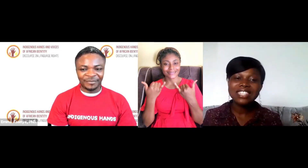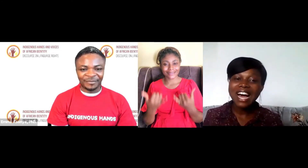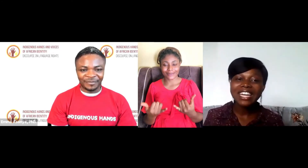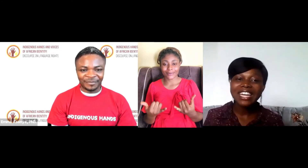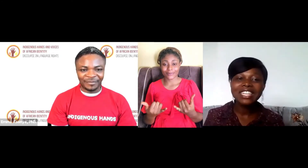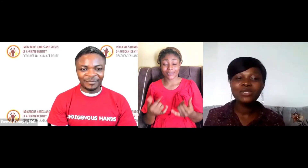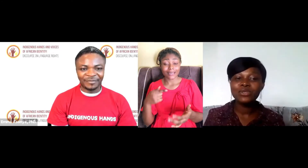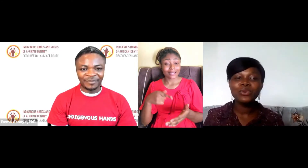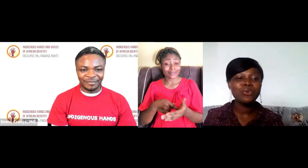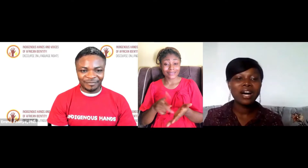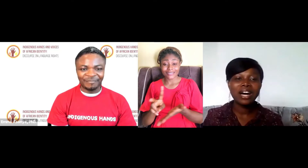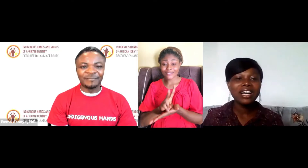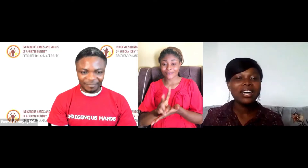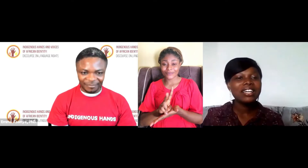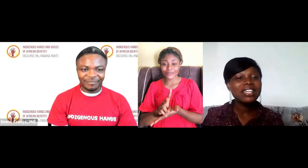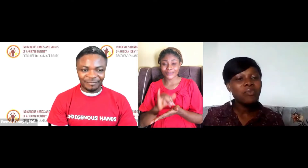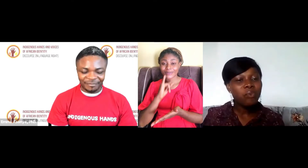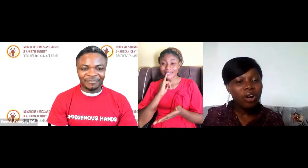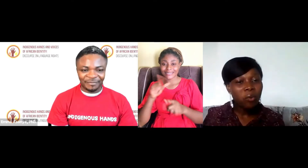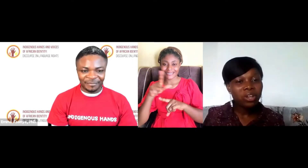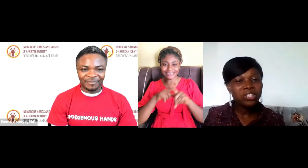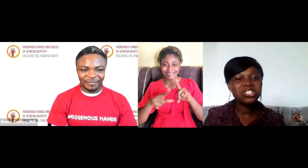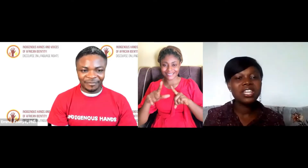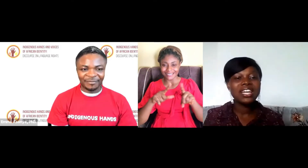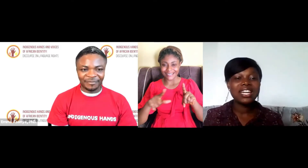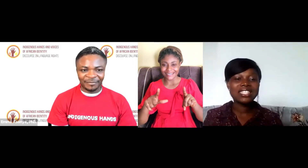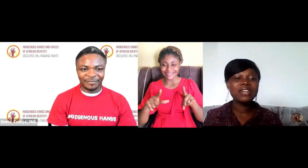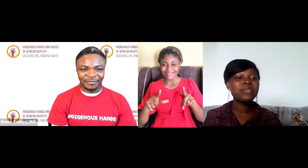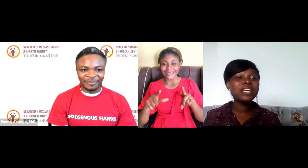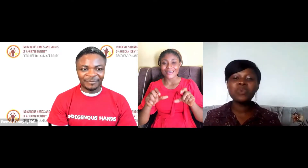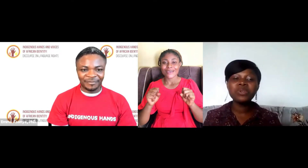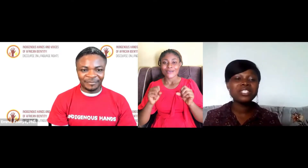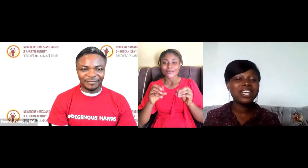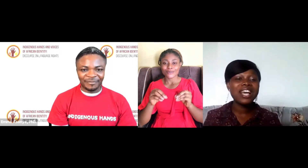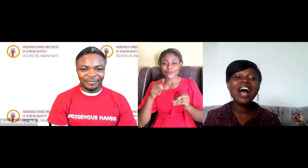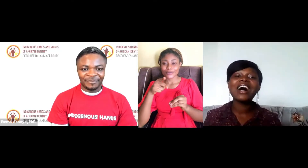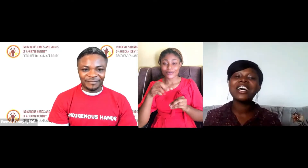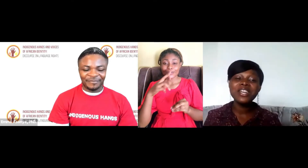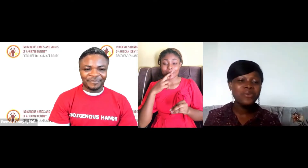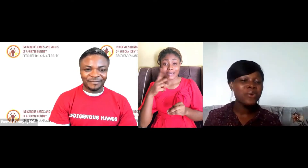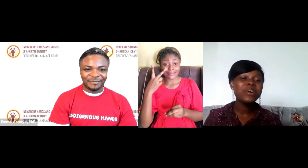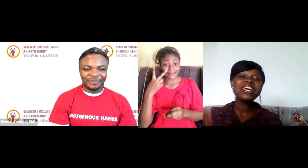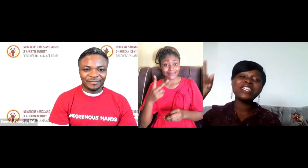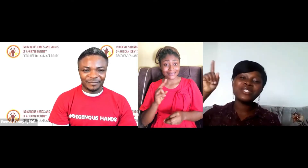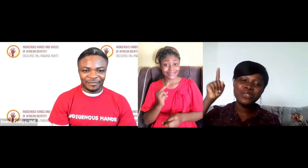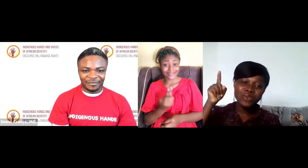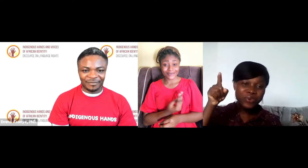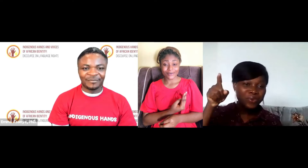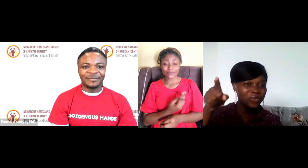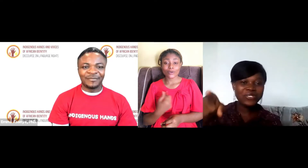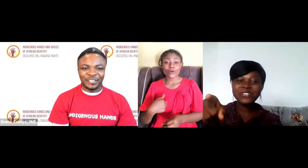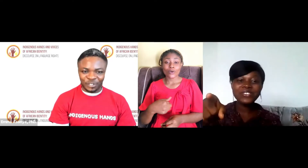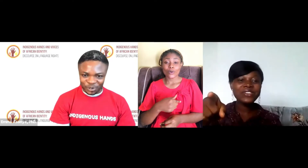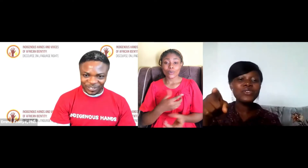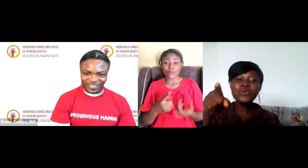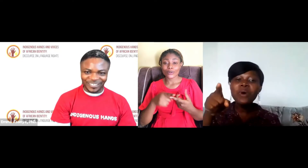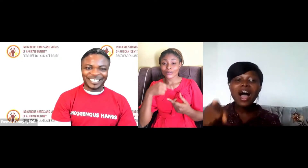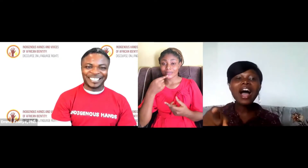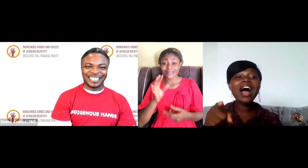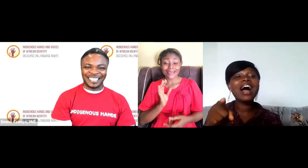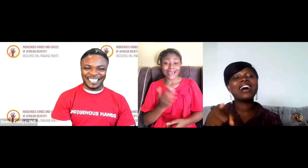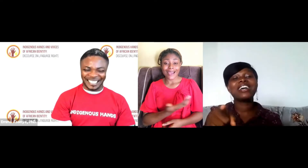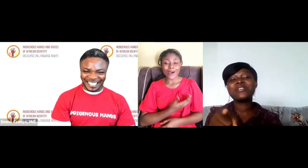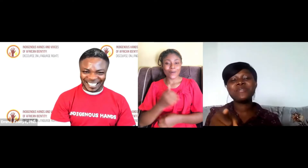be assigned, so you are watching and understand. We just want to say our hero is you. Sure.